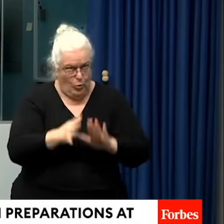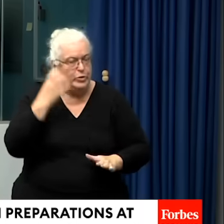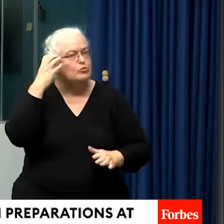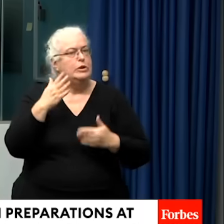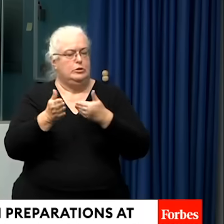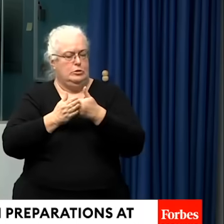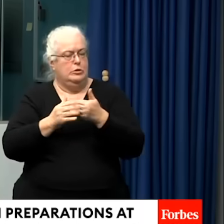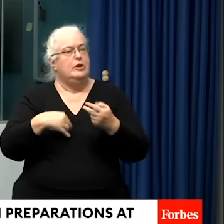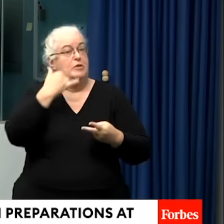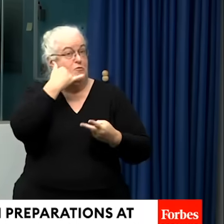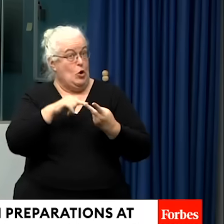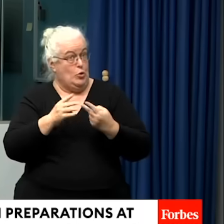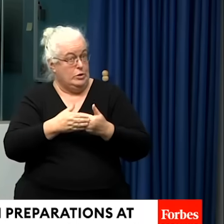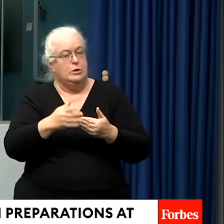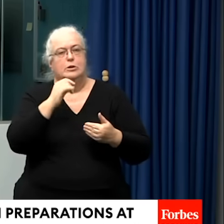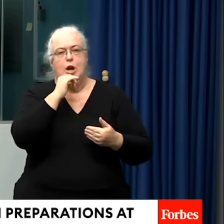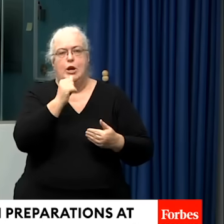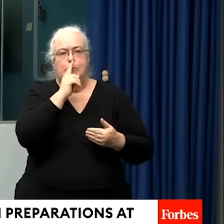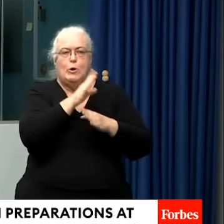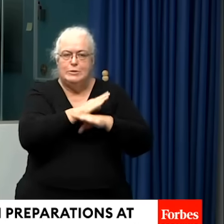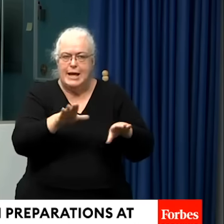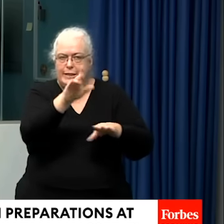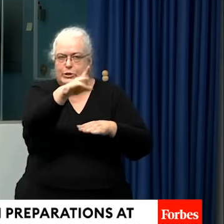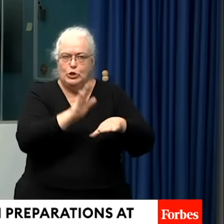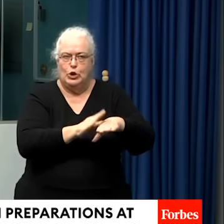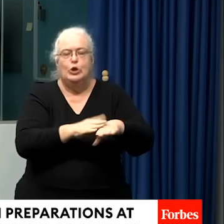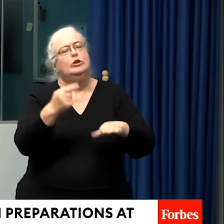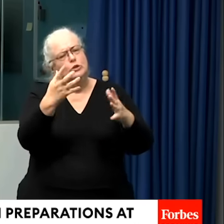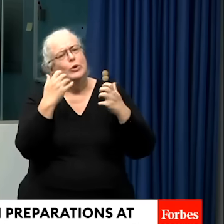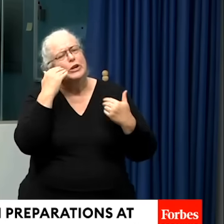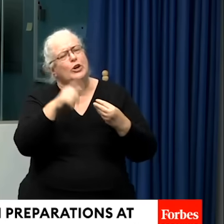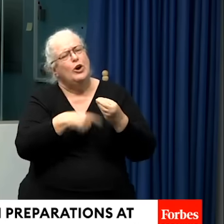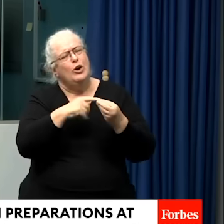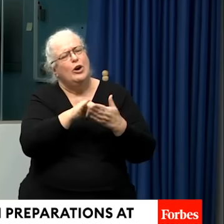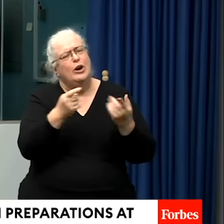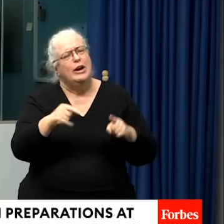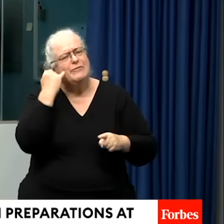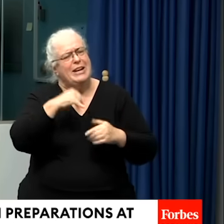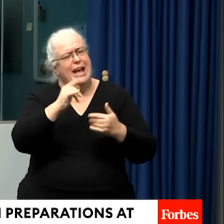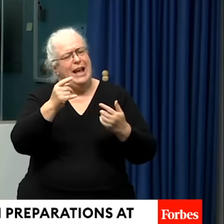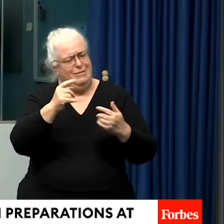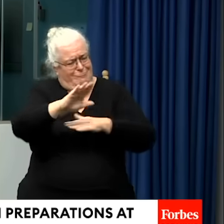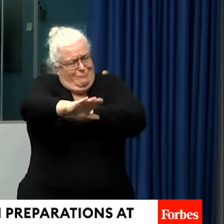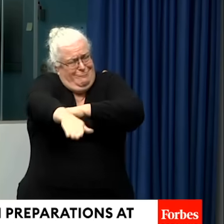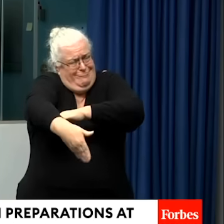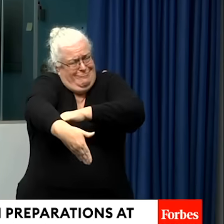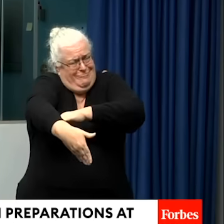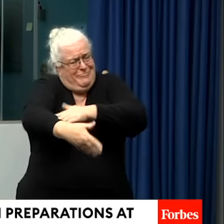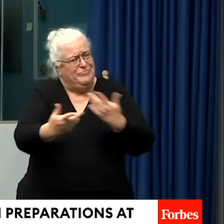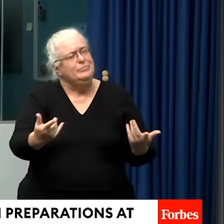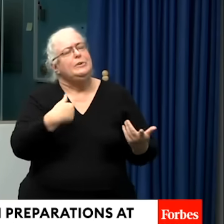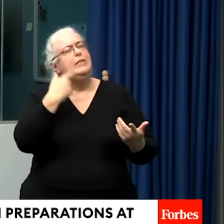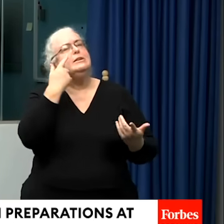have your phone close by. Don't silence alerts because you're going to want to be notified of that stuff if it happens in the middle of the night. I think